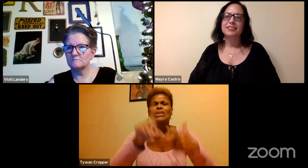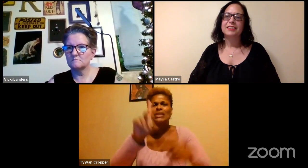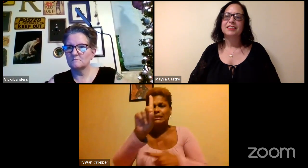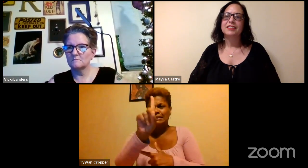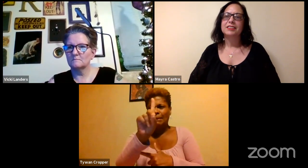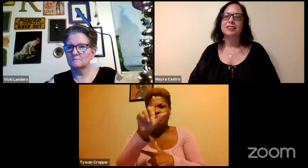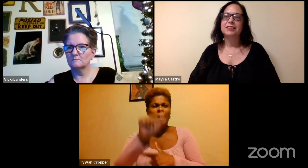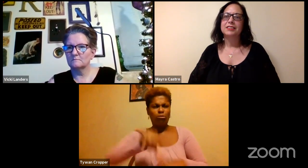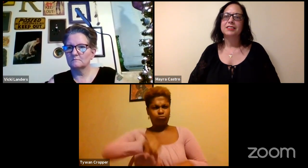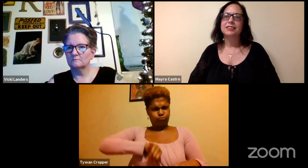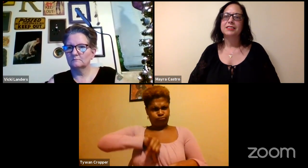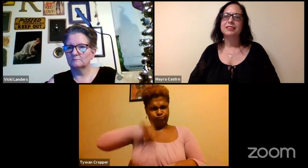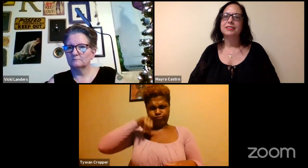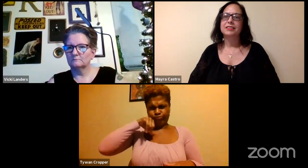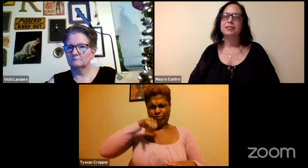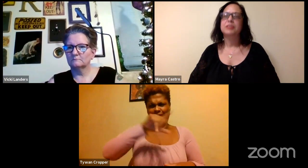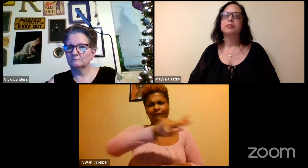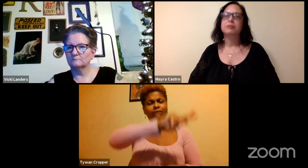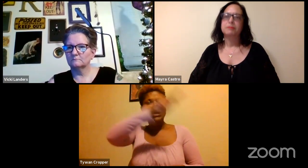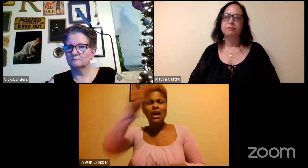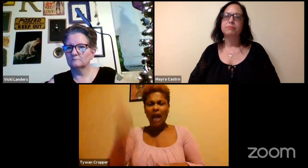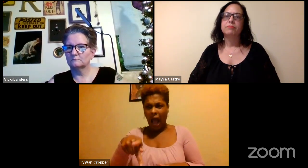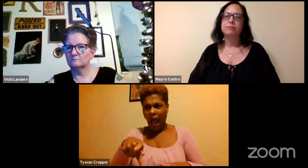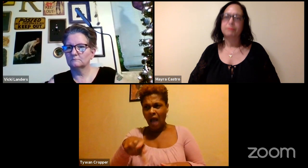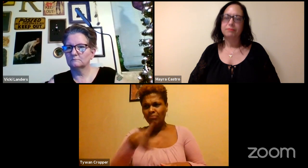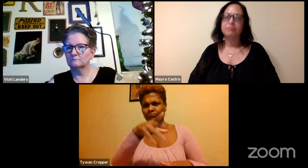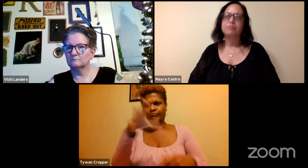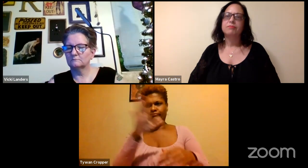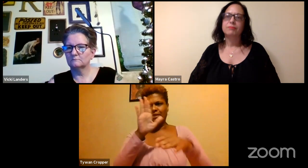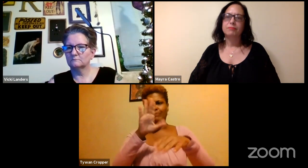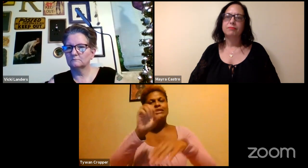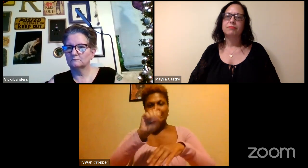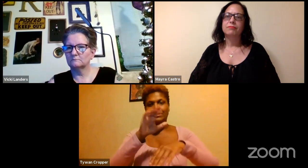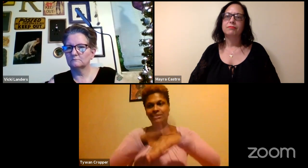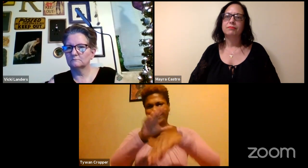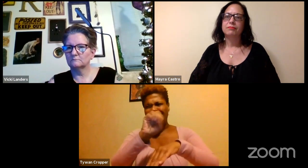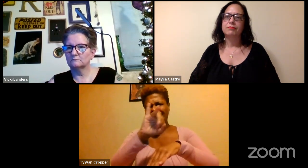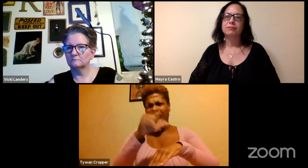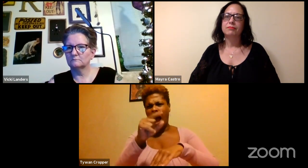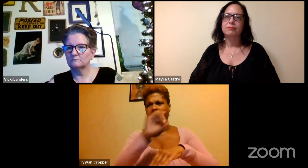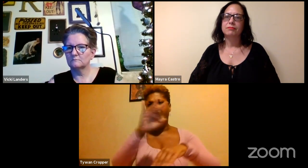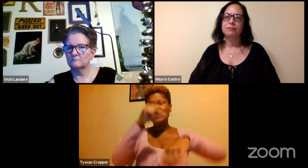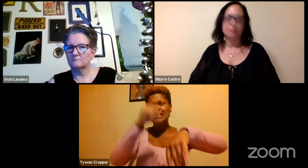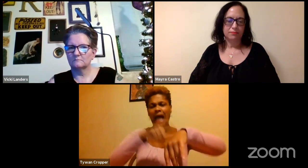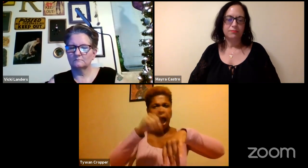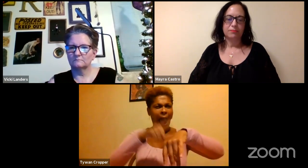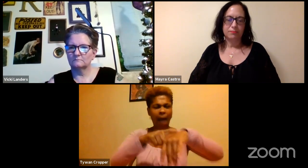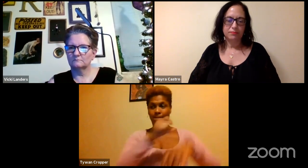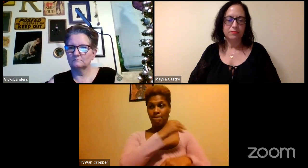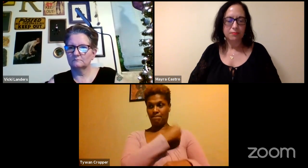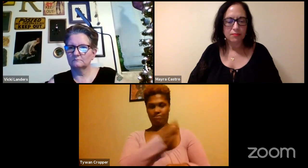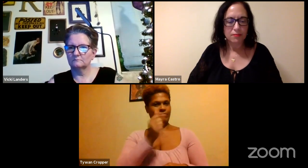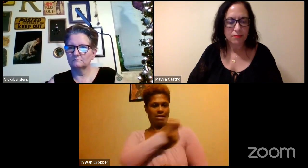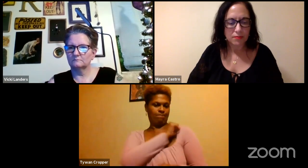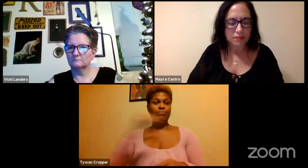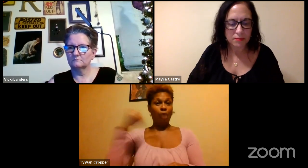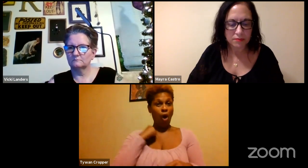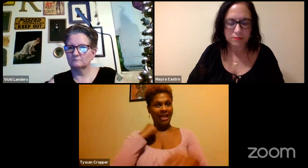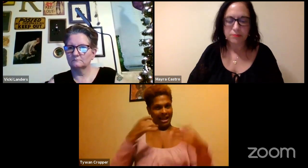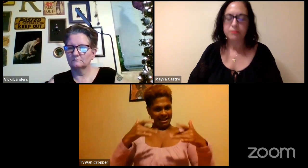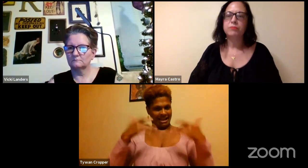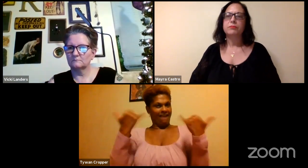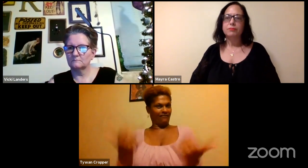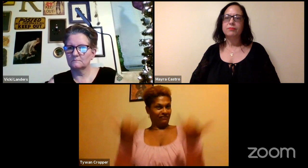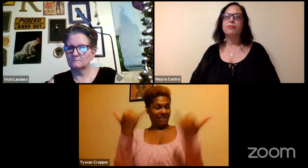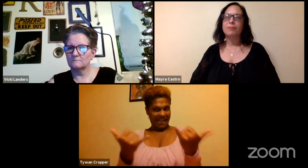to thank the Disability Pride Philadelphia and Sign of the Times for sponsoring this